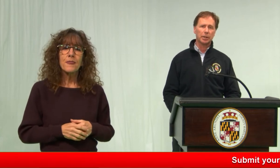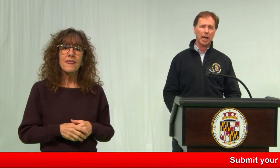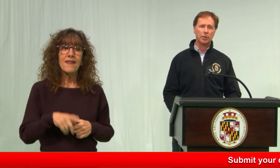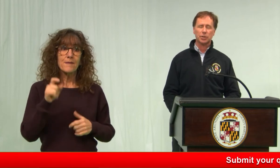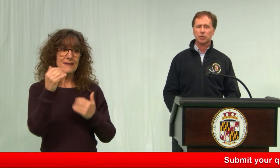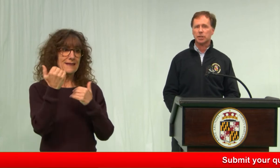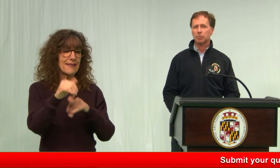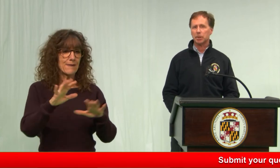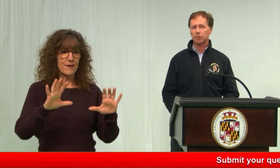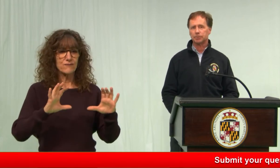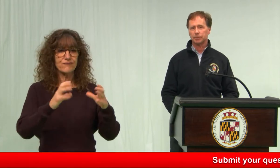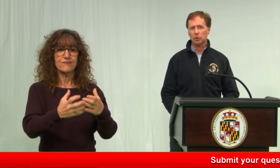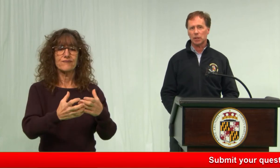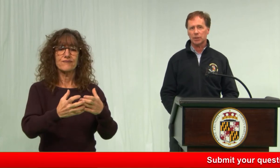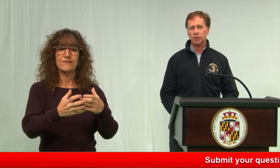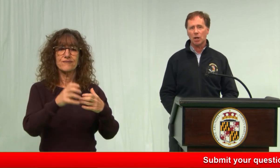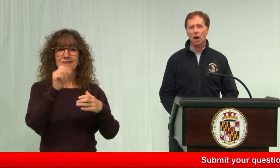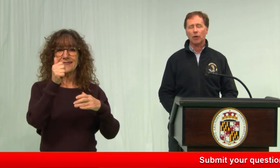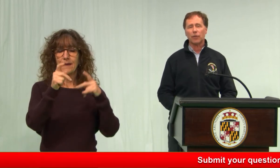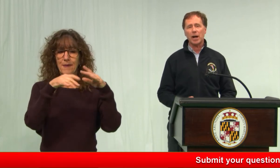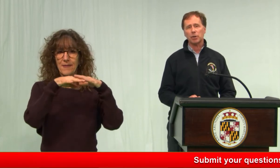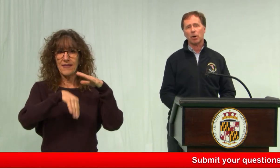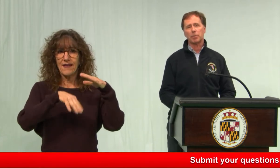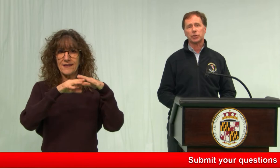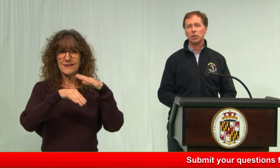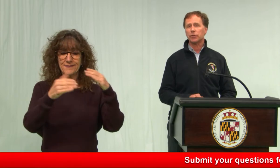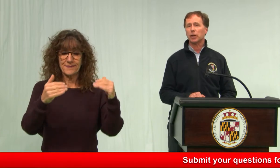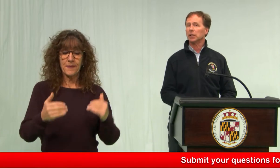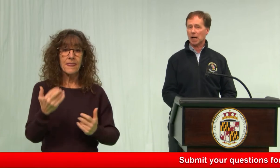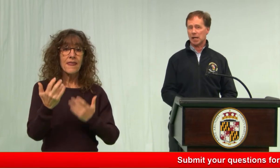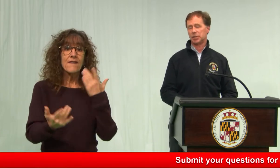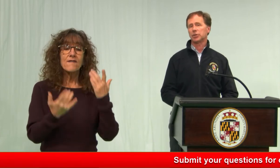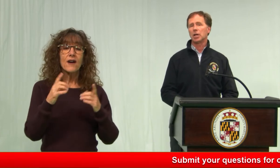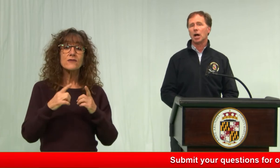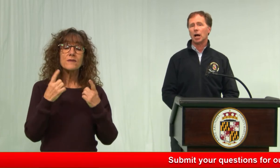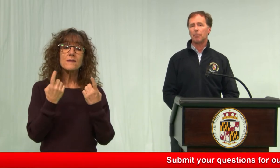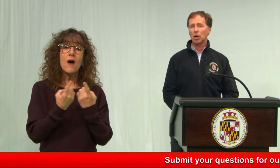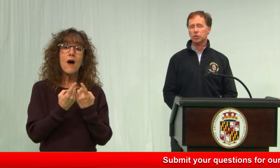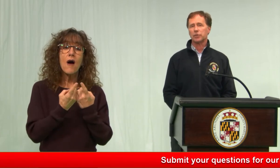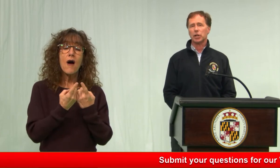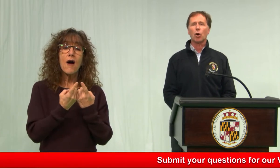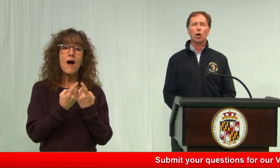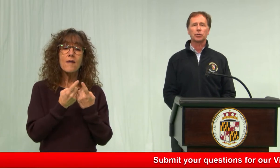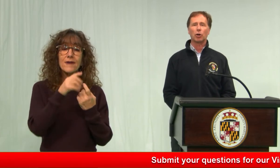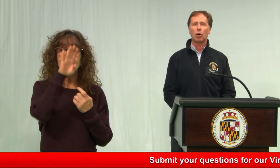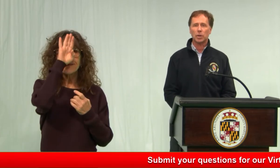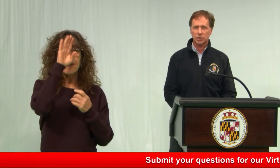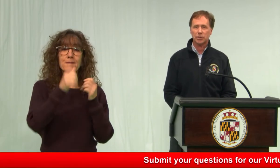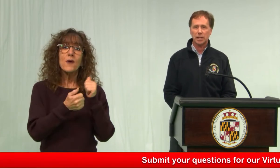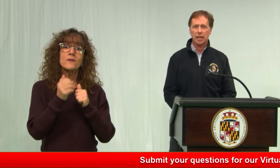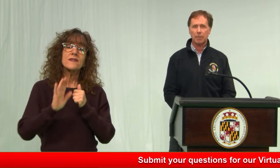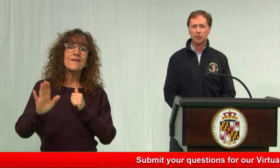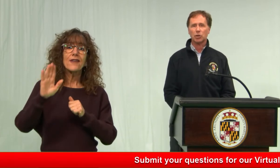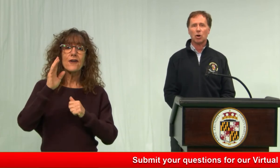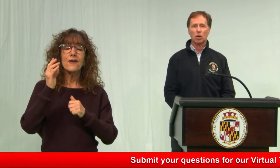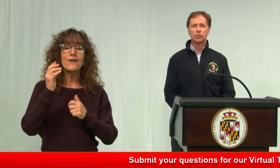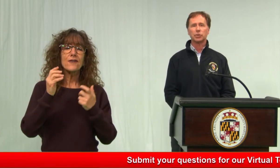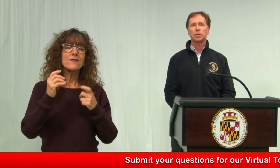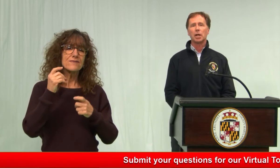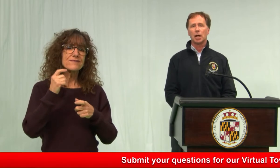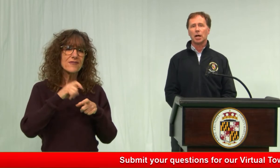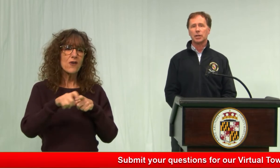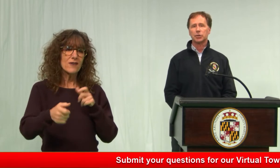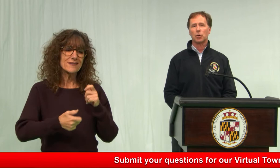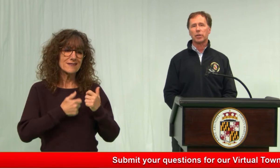to limit gatherings to 10 people or less. Our fire department is on the front lines. Most of their calls are always EMS